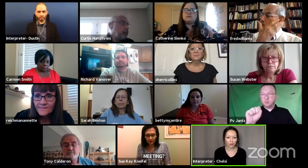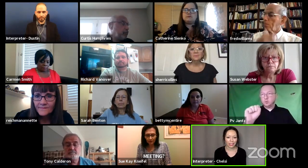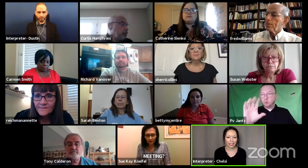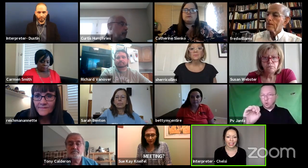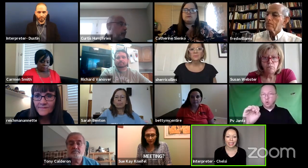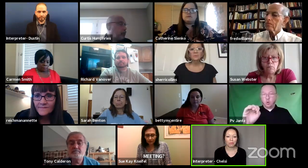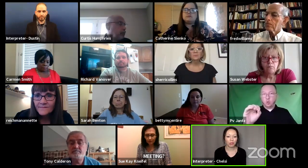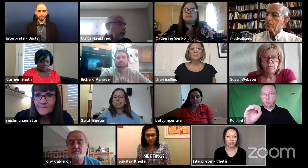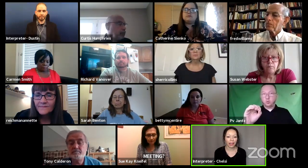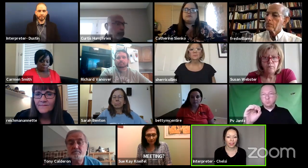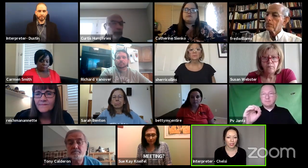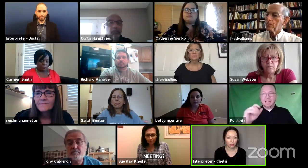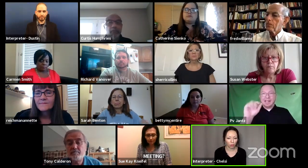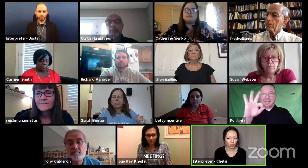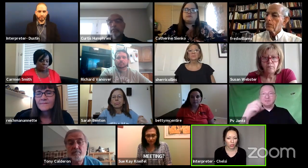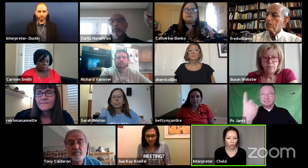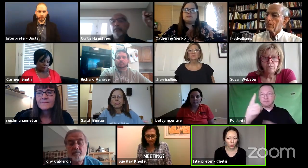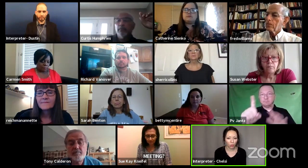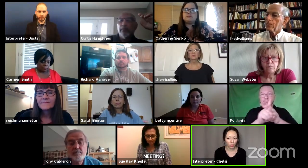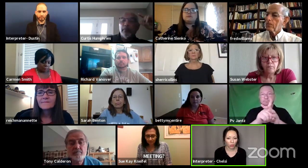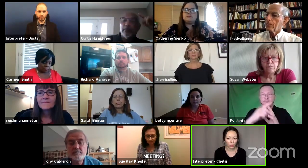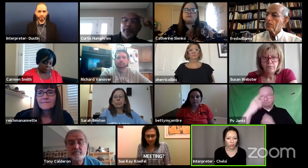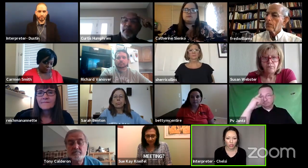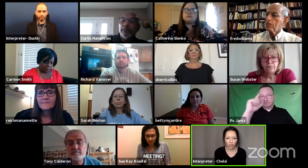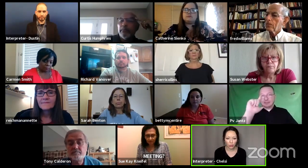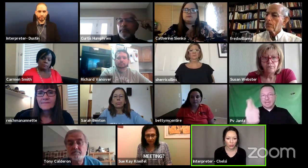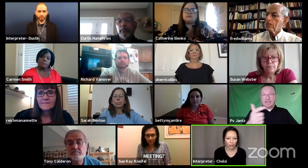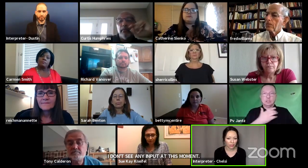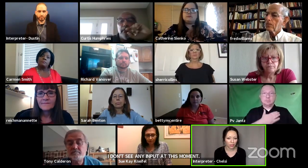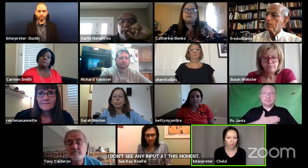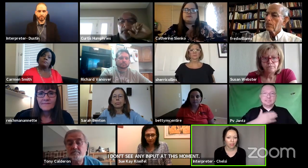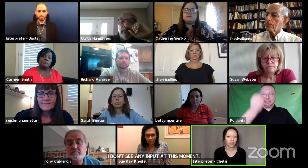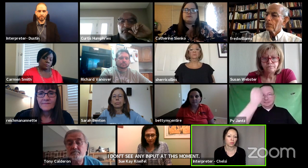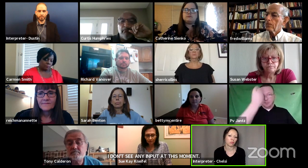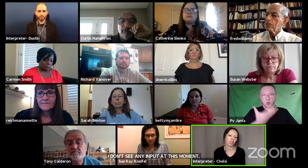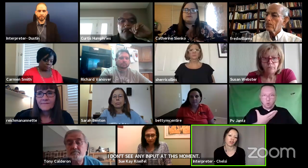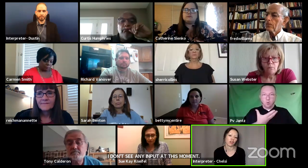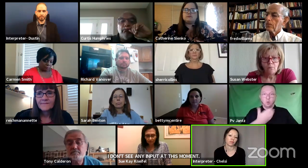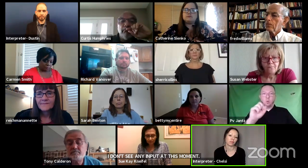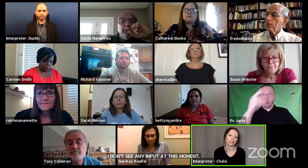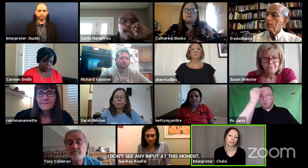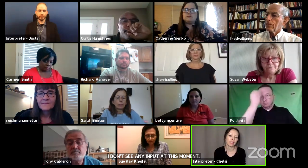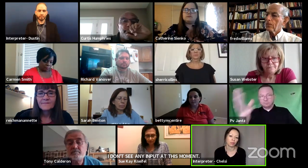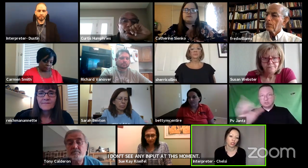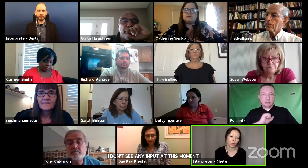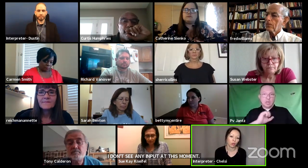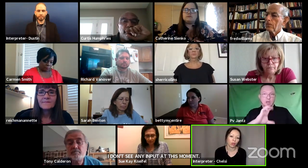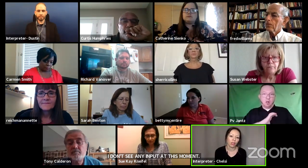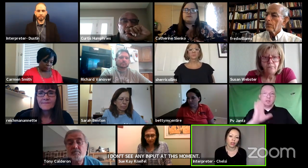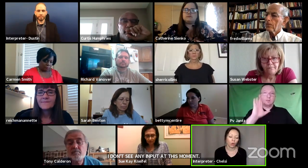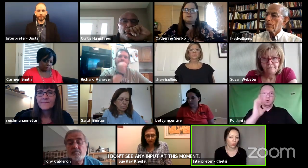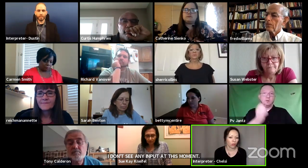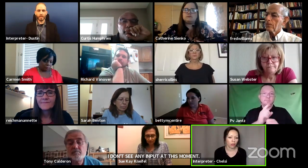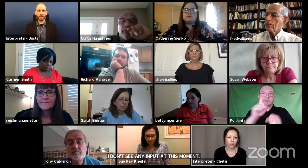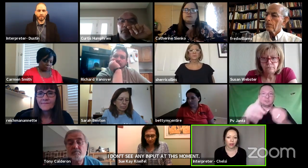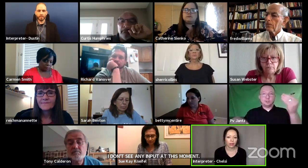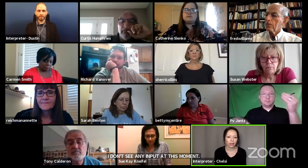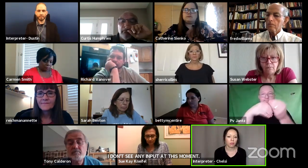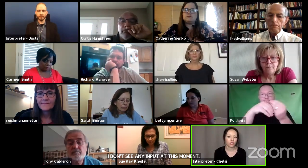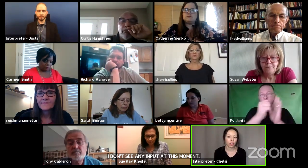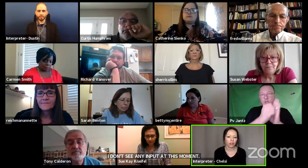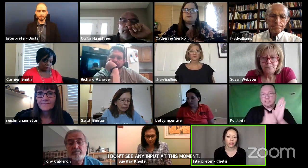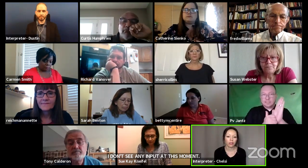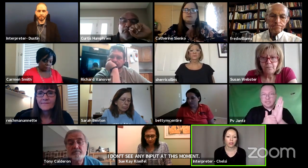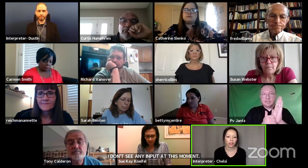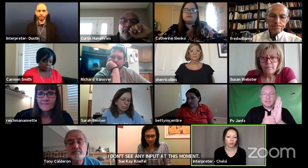I don't see any input at this moment. So what we're going to do is if anything comes up later on, please let me know or